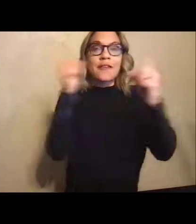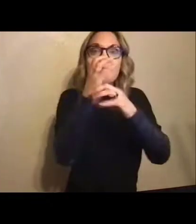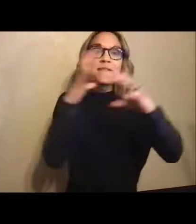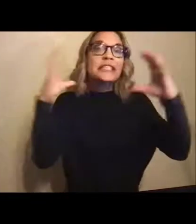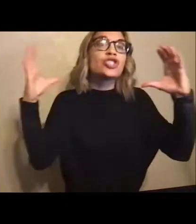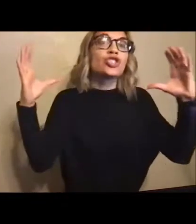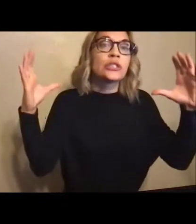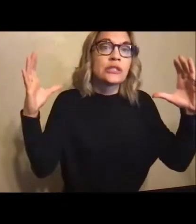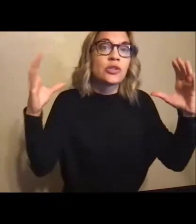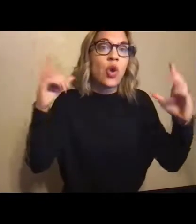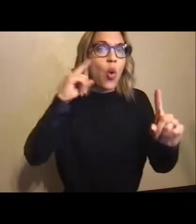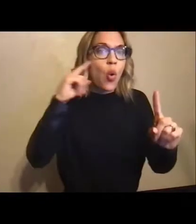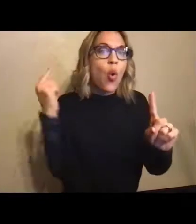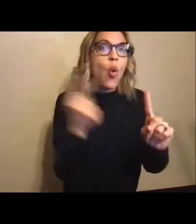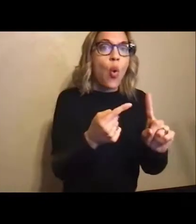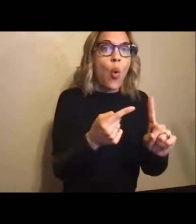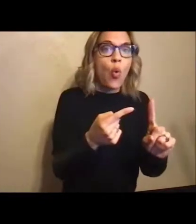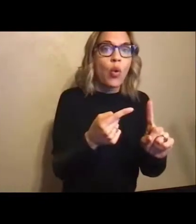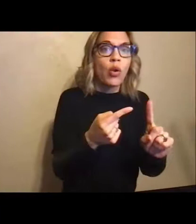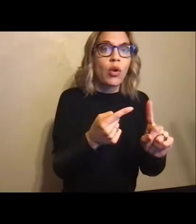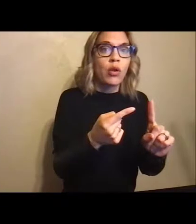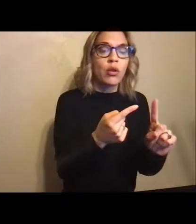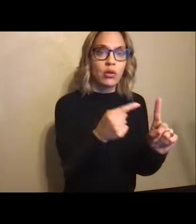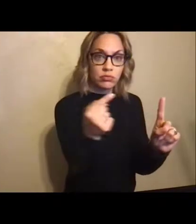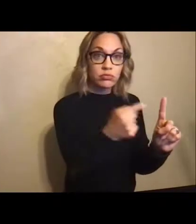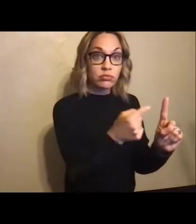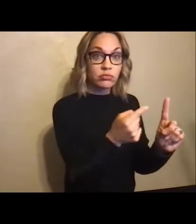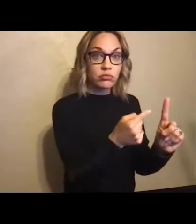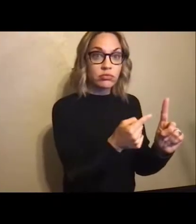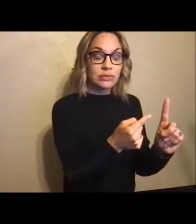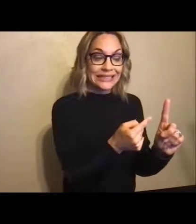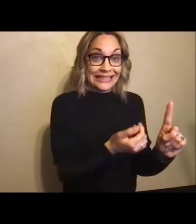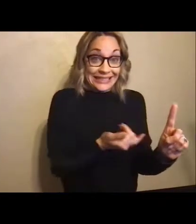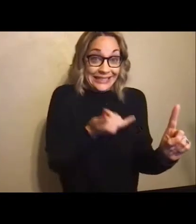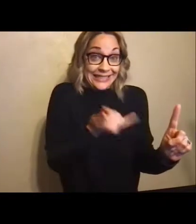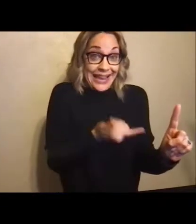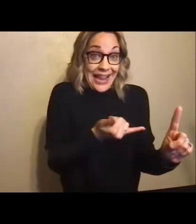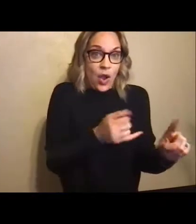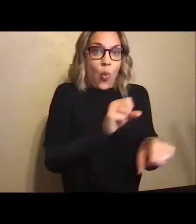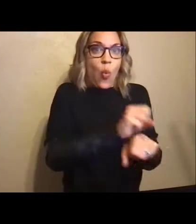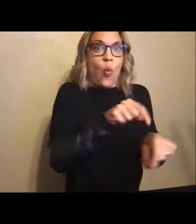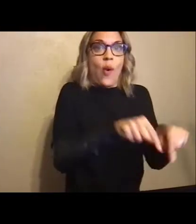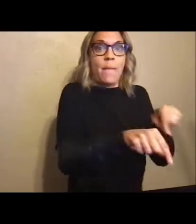with a vision. Start with a goal in mind.